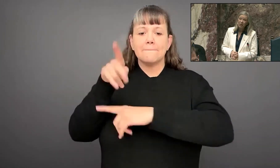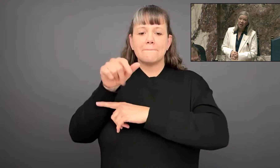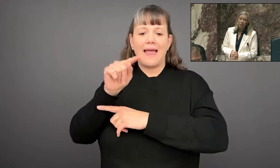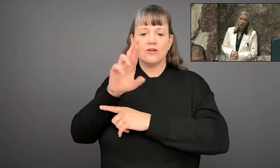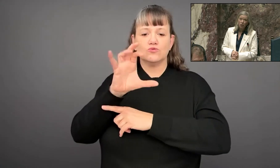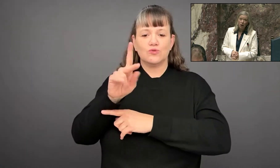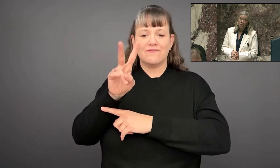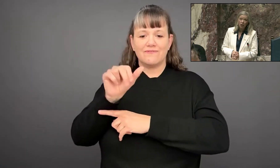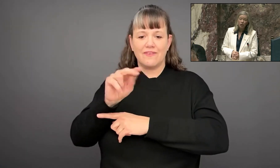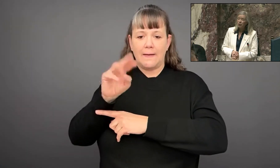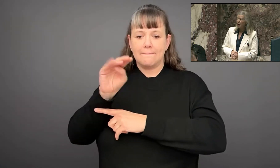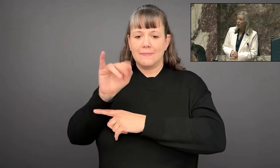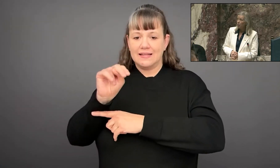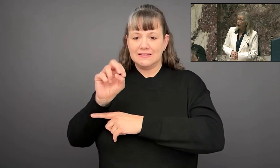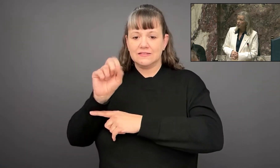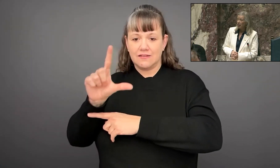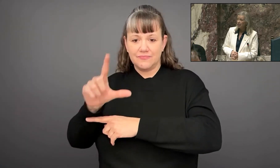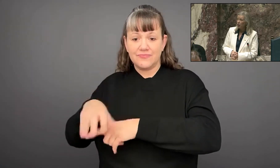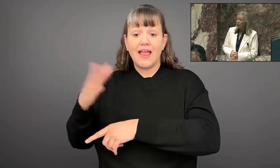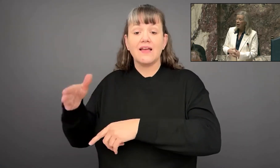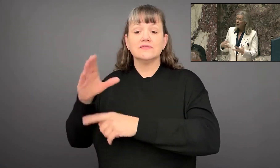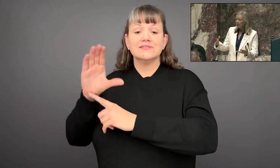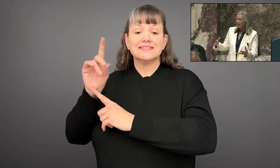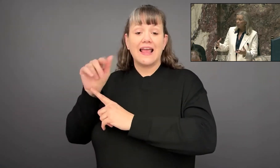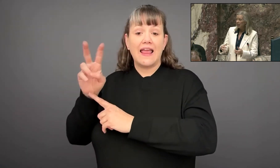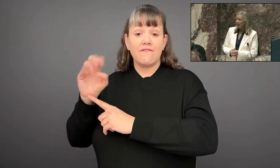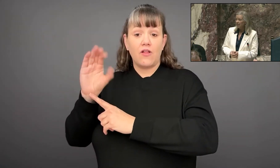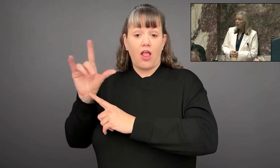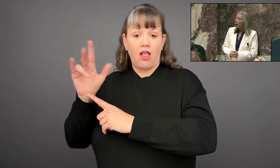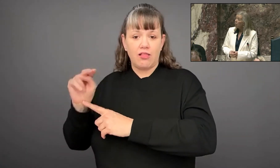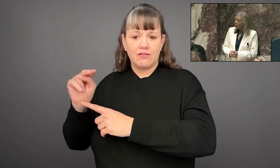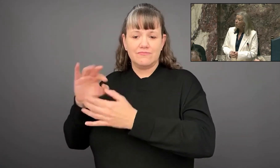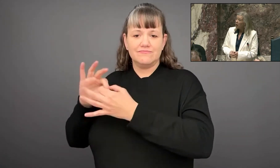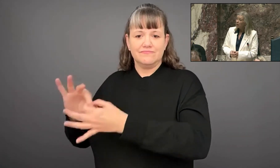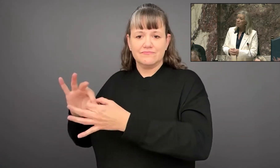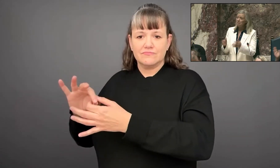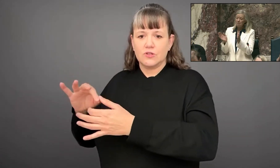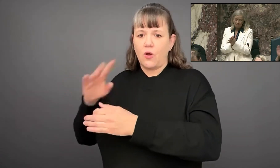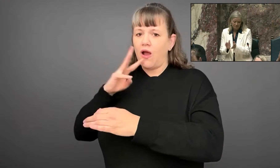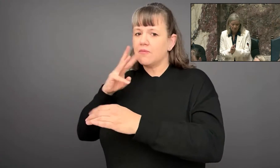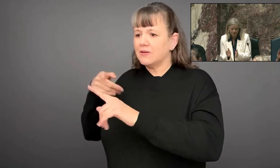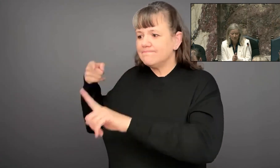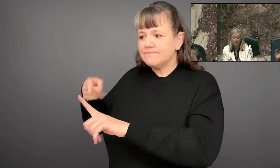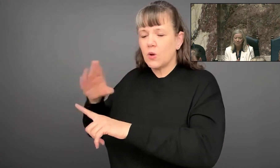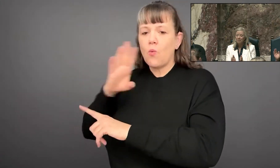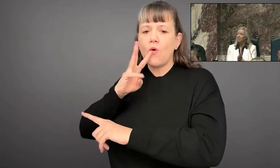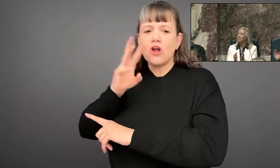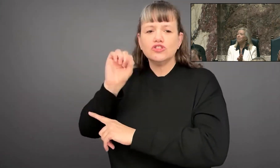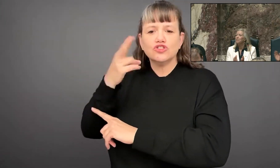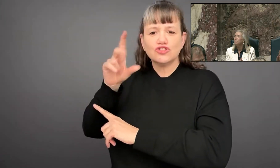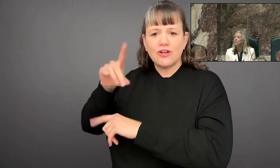meeting yesterday about the great work you're doing on the watershed. So please help me in giving them a warm welcome.